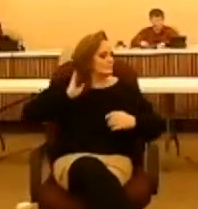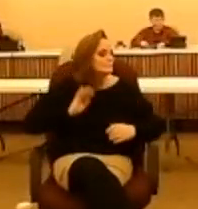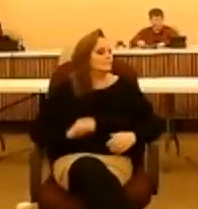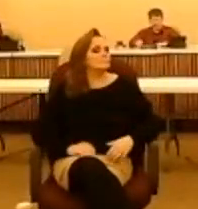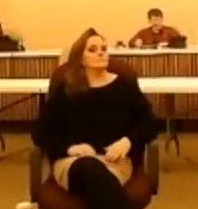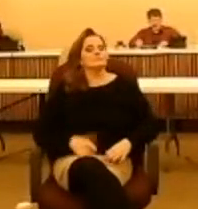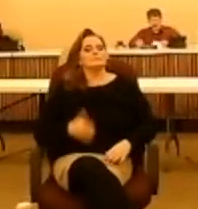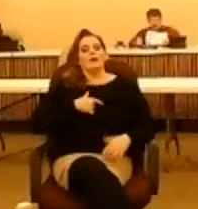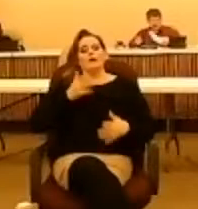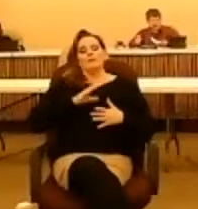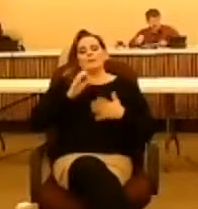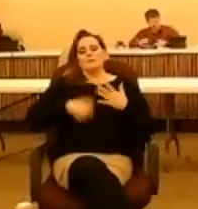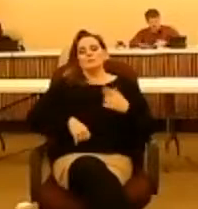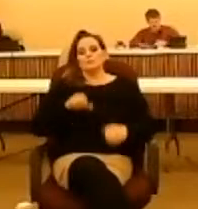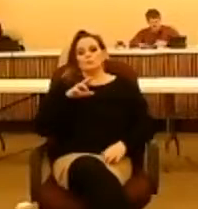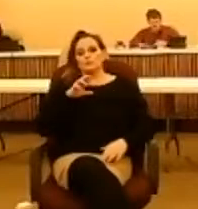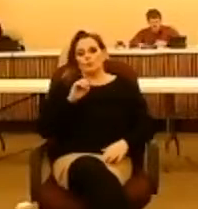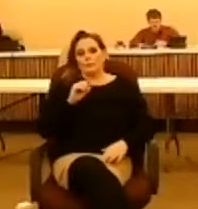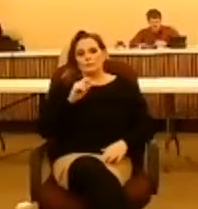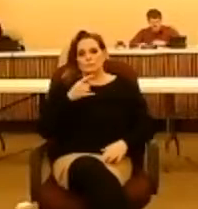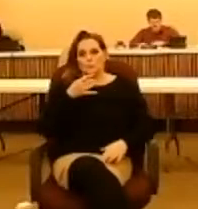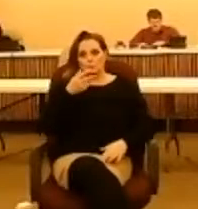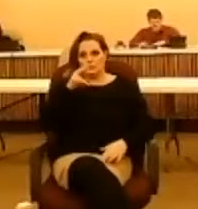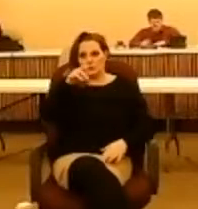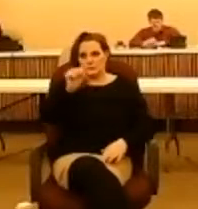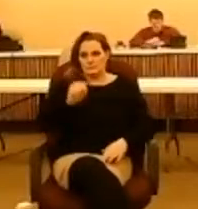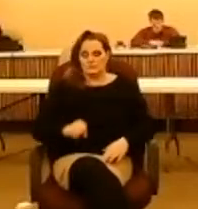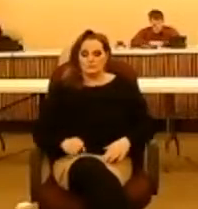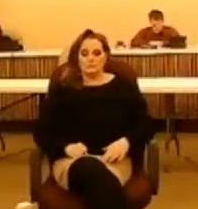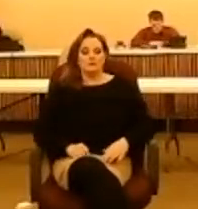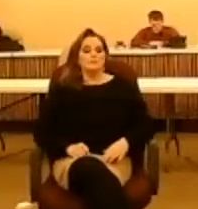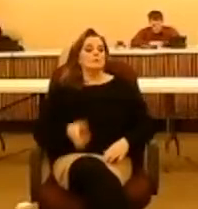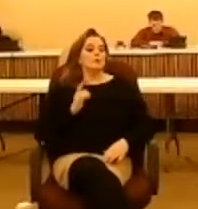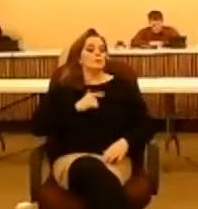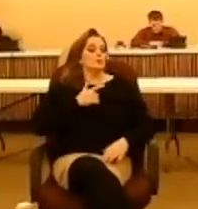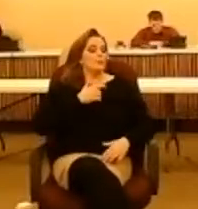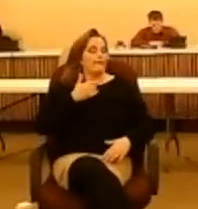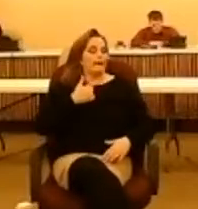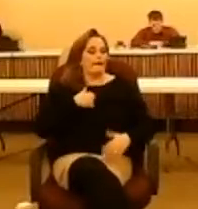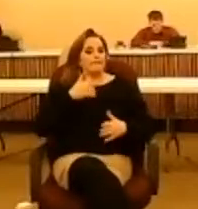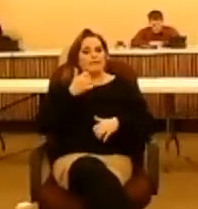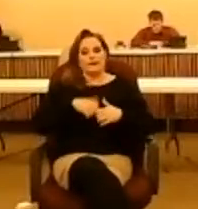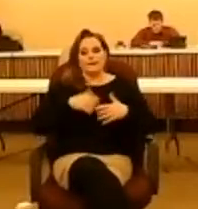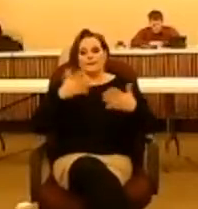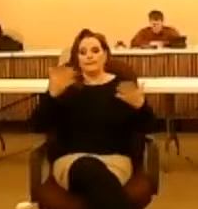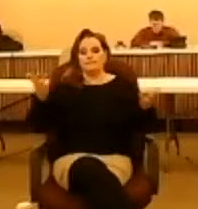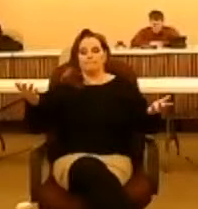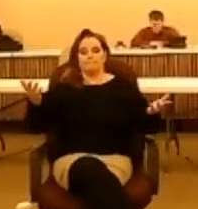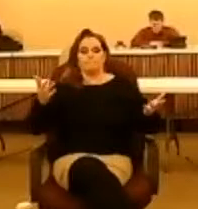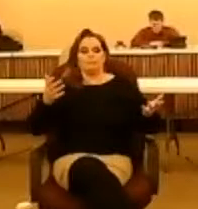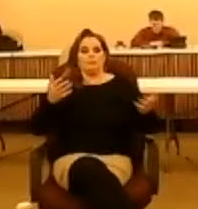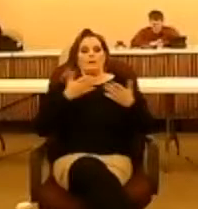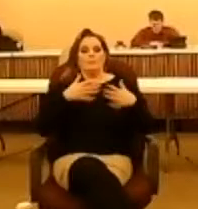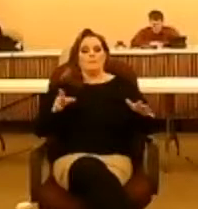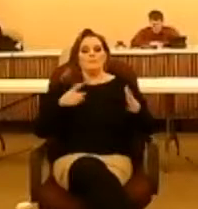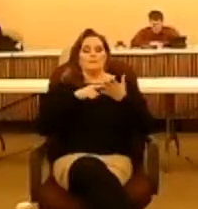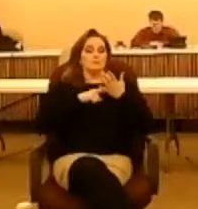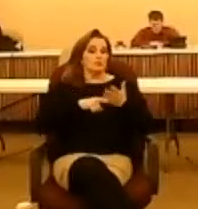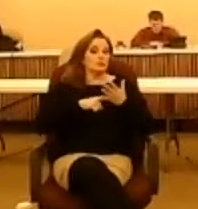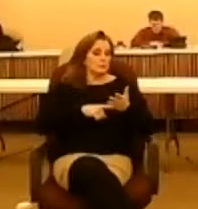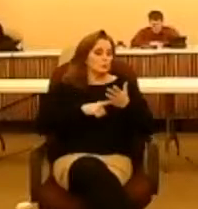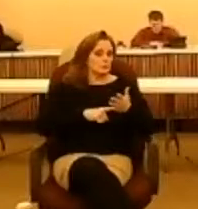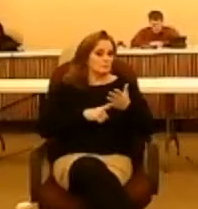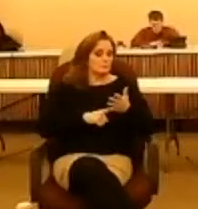That concludes our resolutions. Do we have any public discussion?